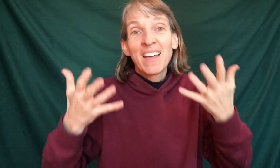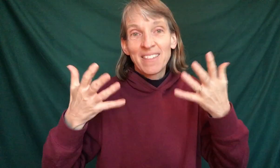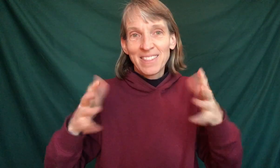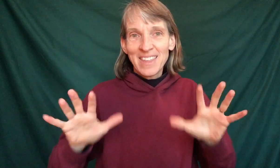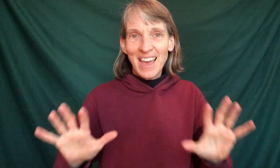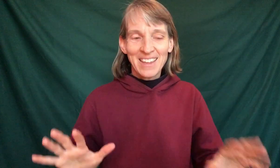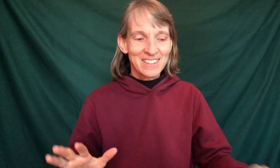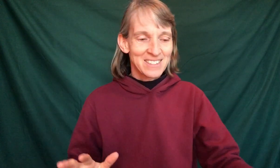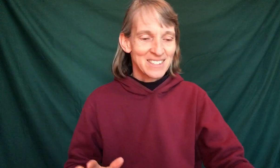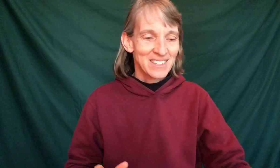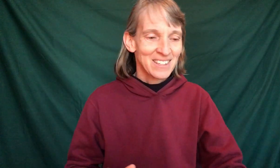The end.